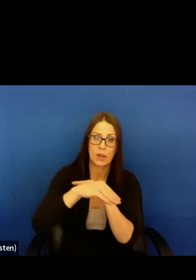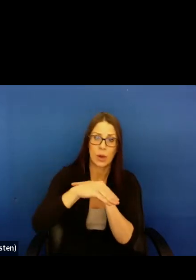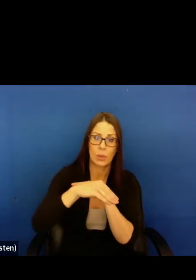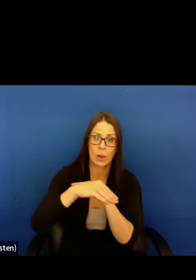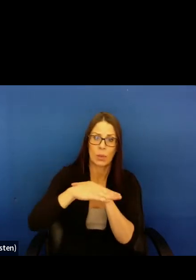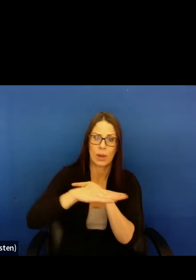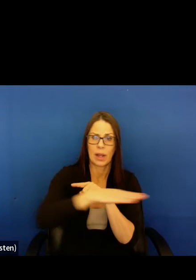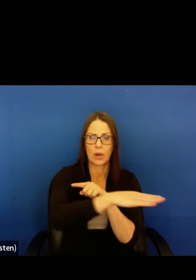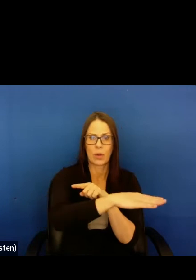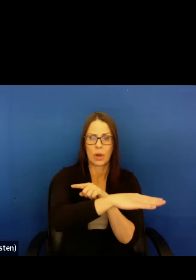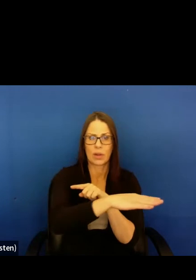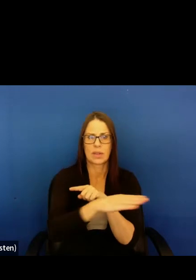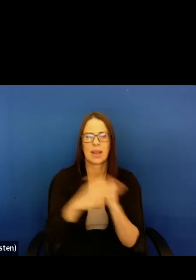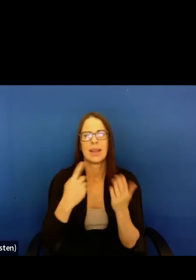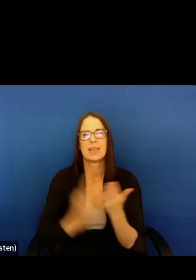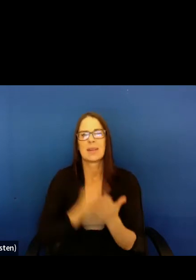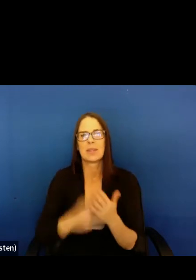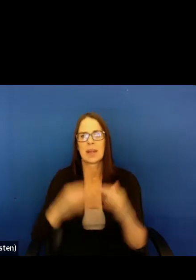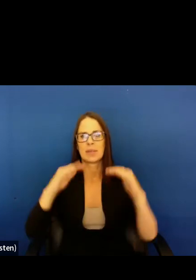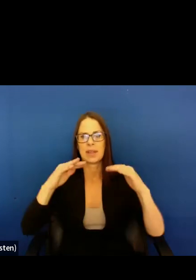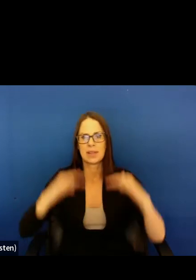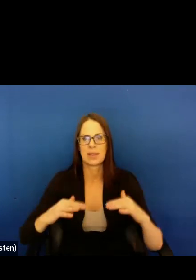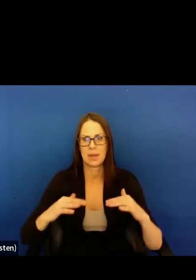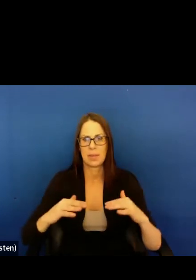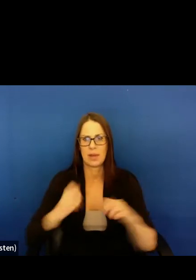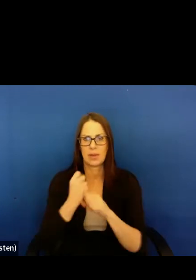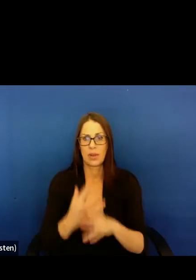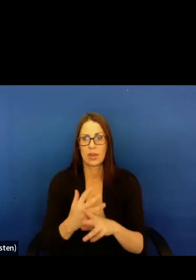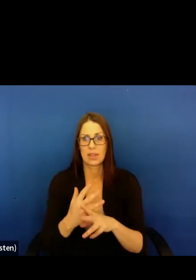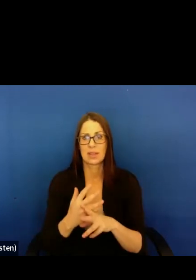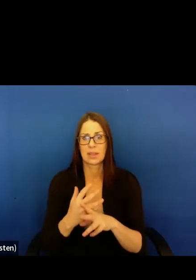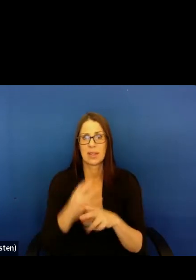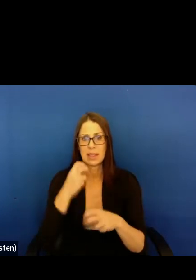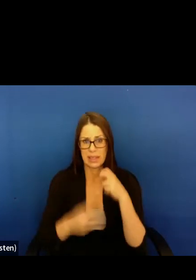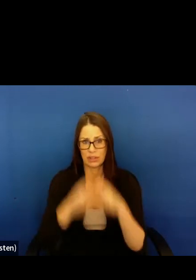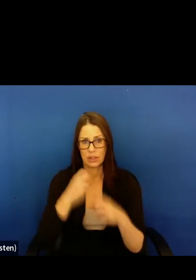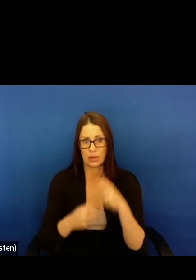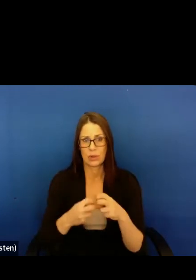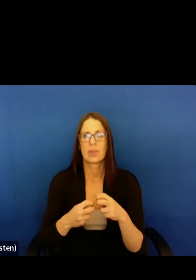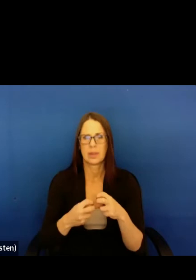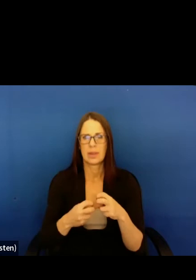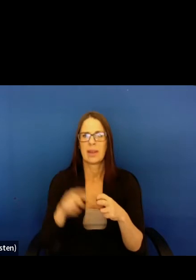And sometimes settlement causes some big issues with that. So there's walkways that should be reworked over time.